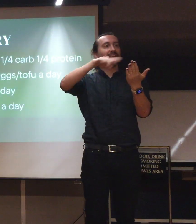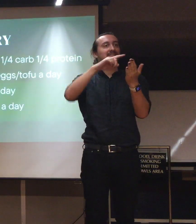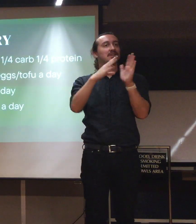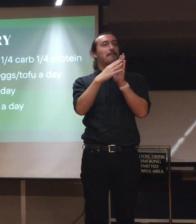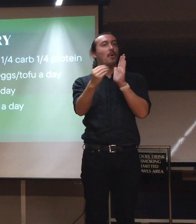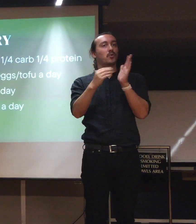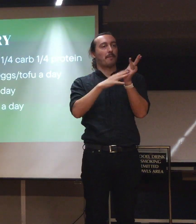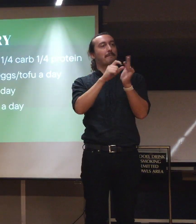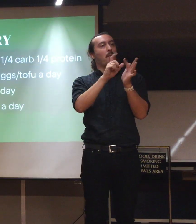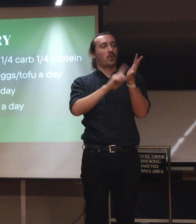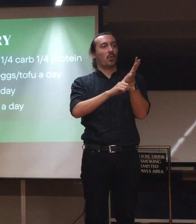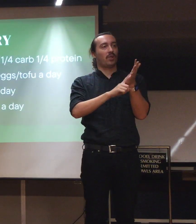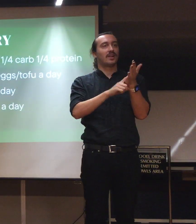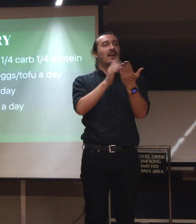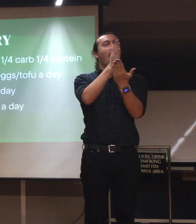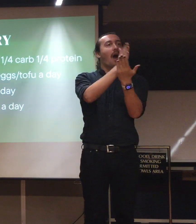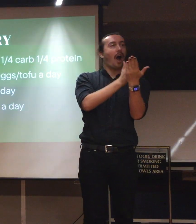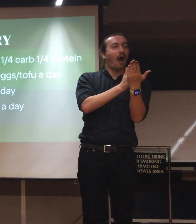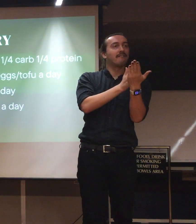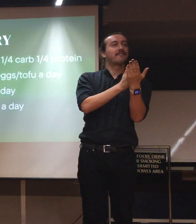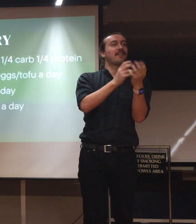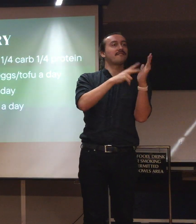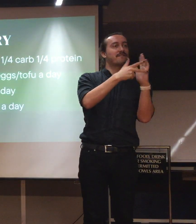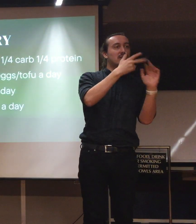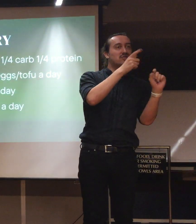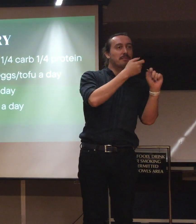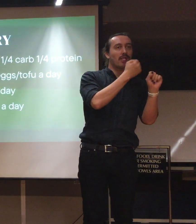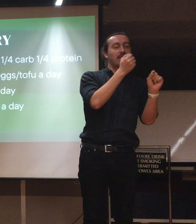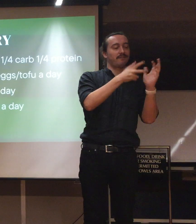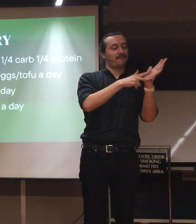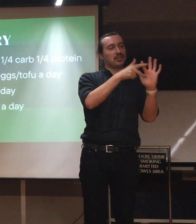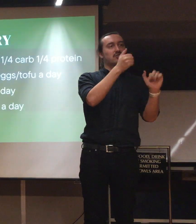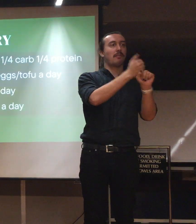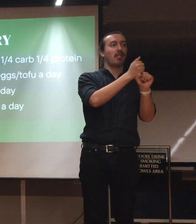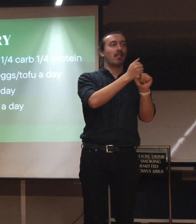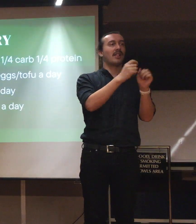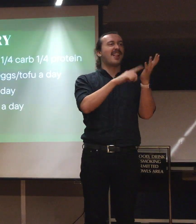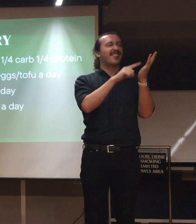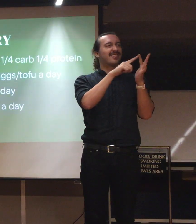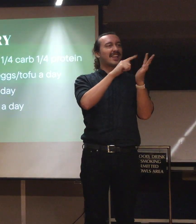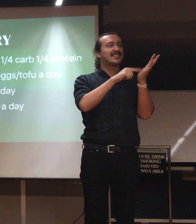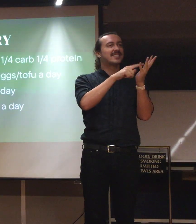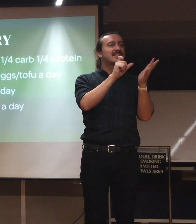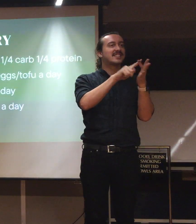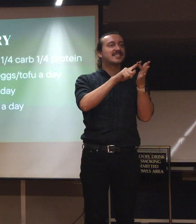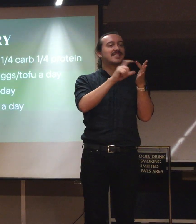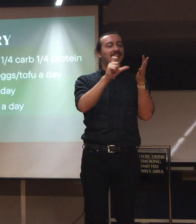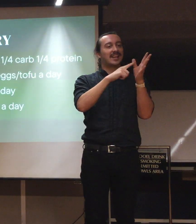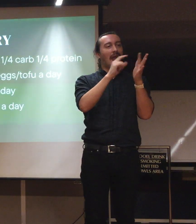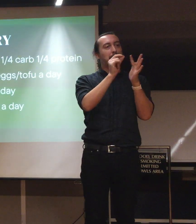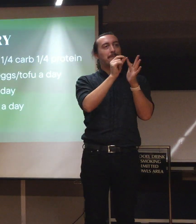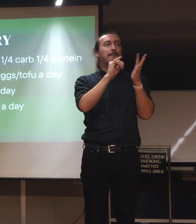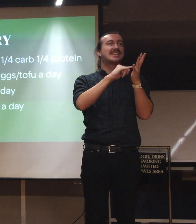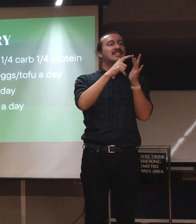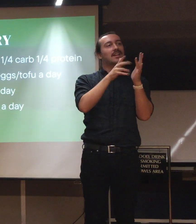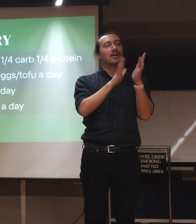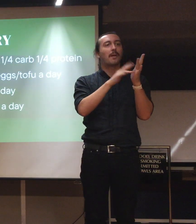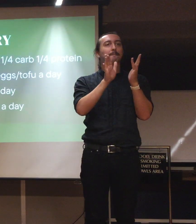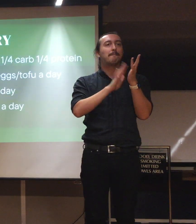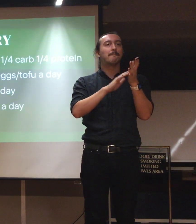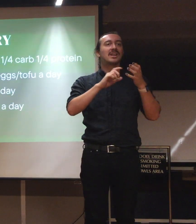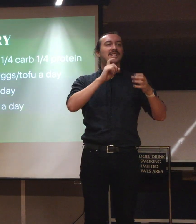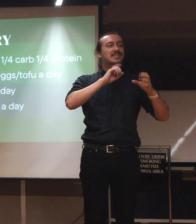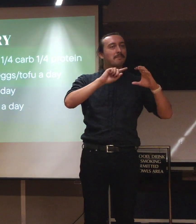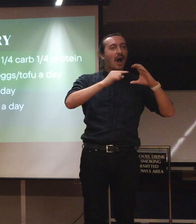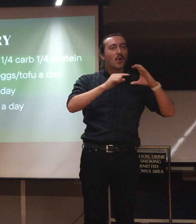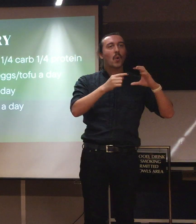plate of vegetables, like your lettuce, your capsicum, tomato, things like that. Your quarter plate of carb,